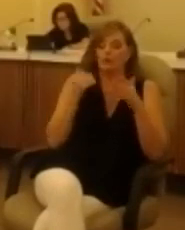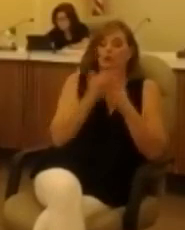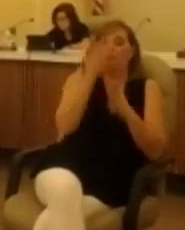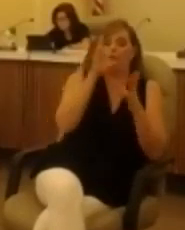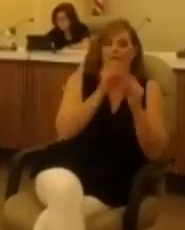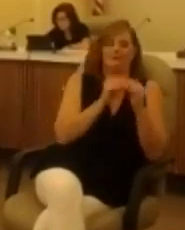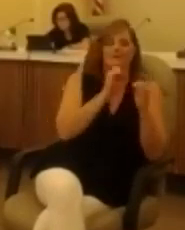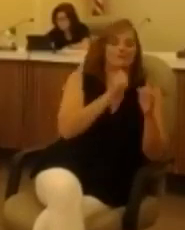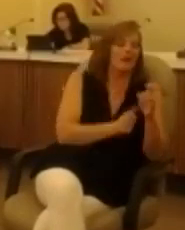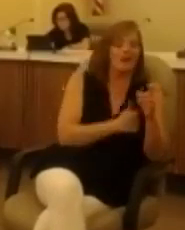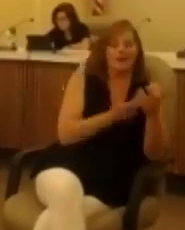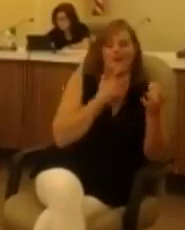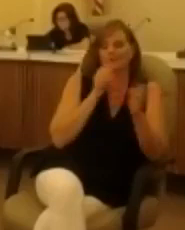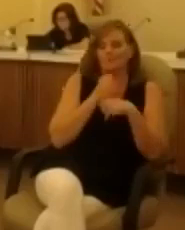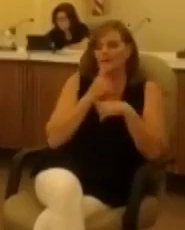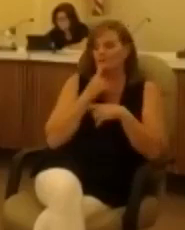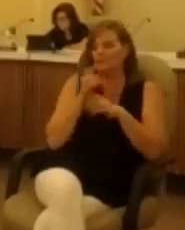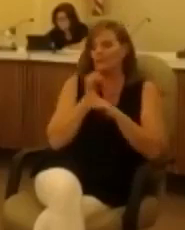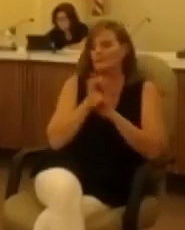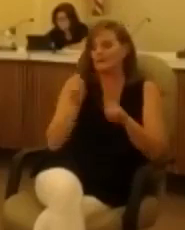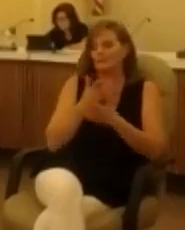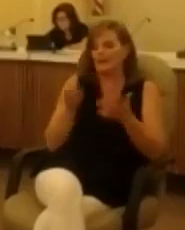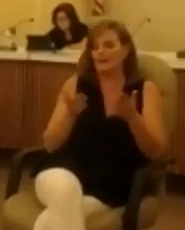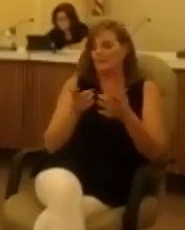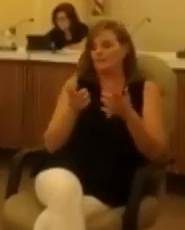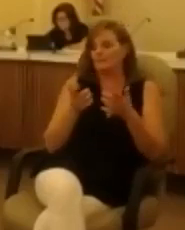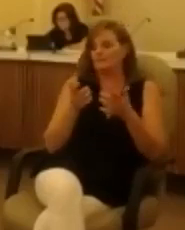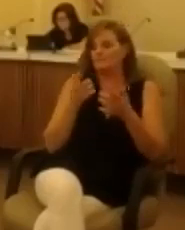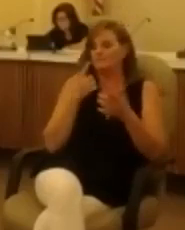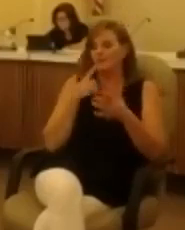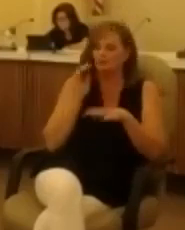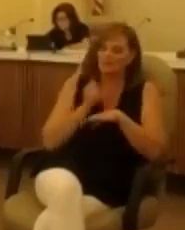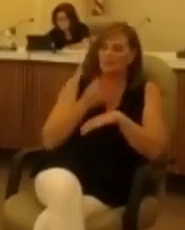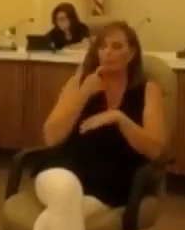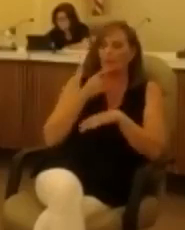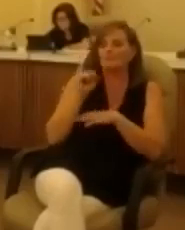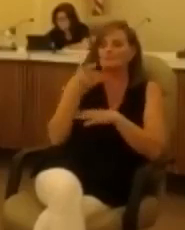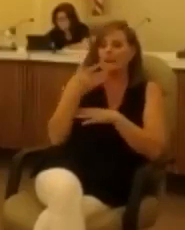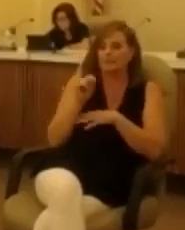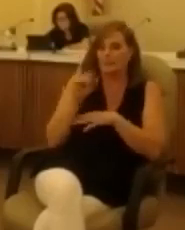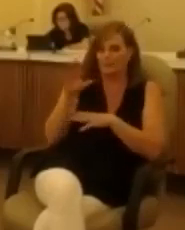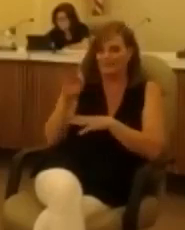just make it for the same thing, but for September 9th, which is when the public hearing would be.